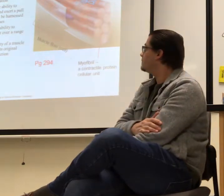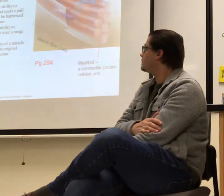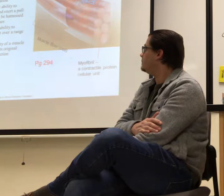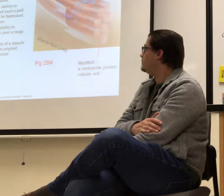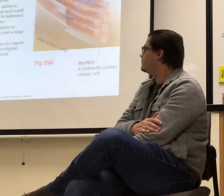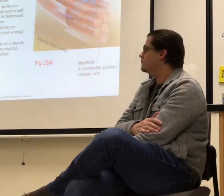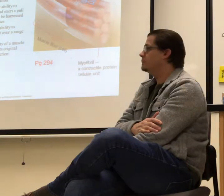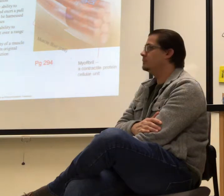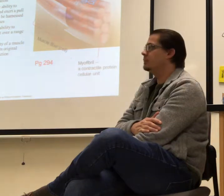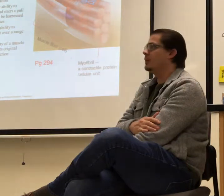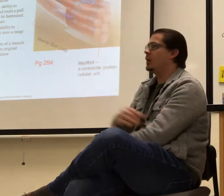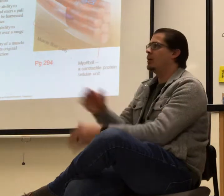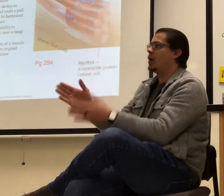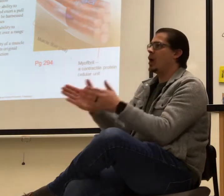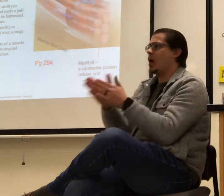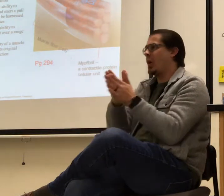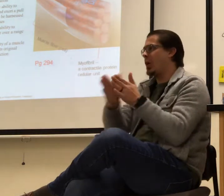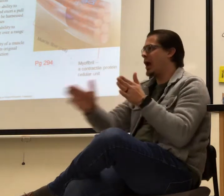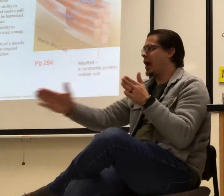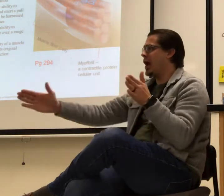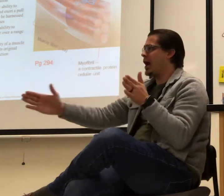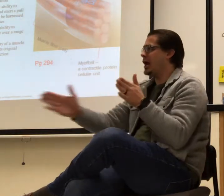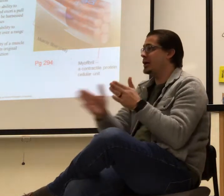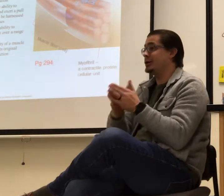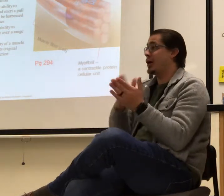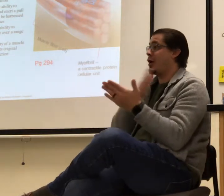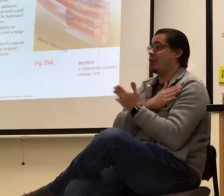over a range of resting lengths.